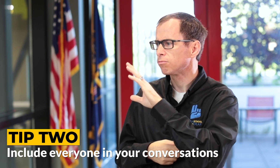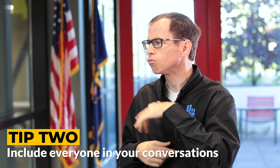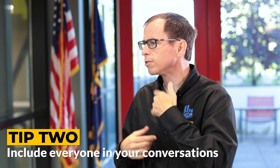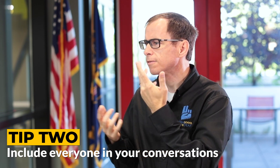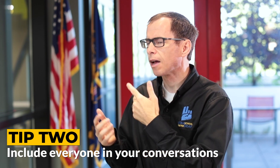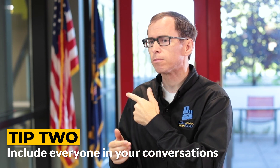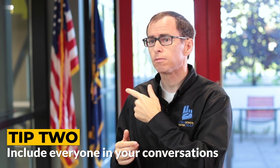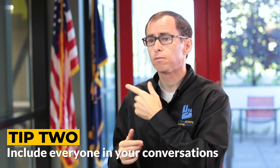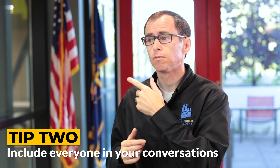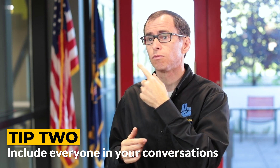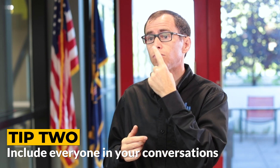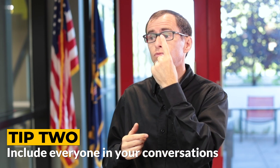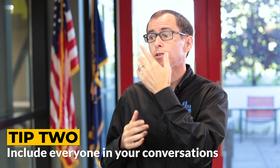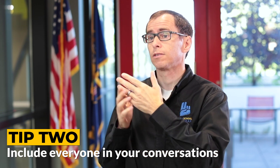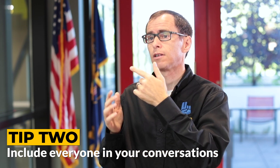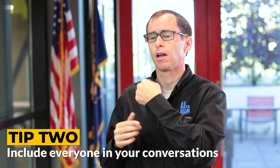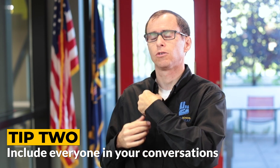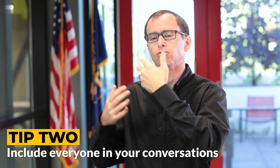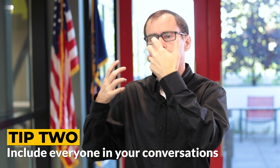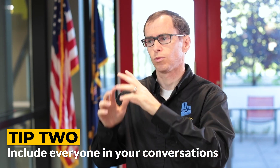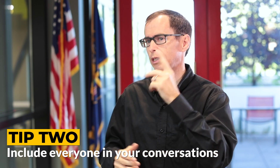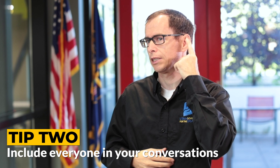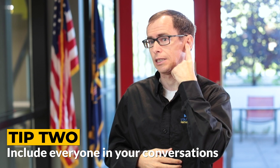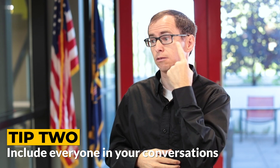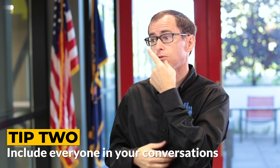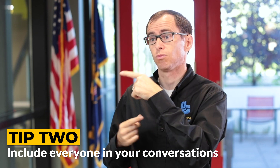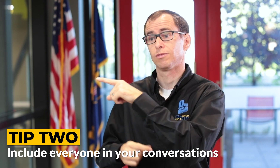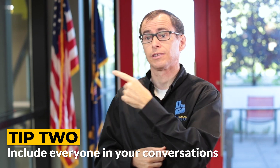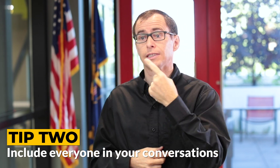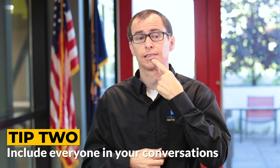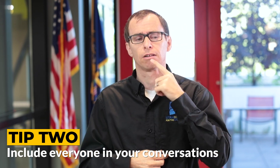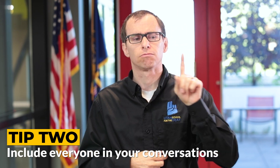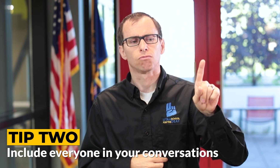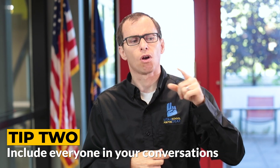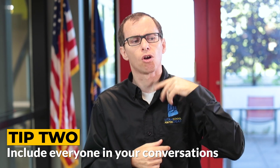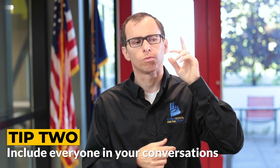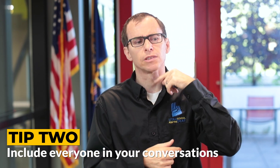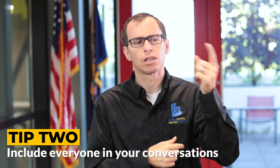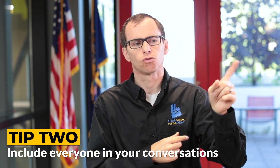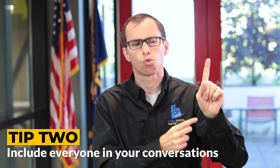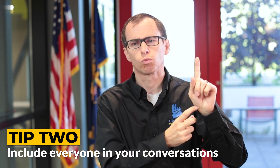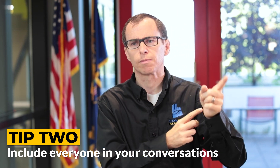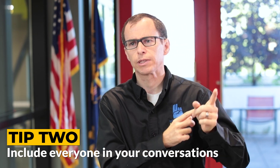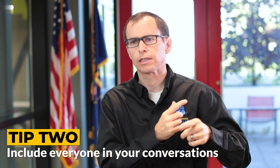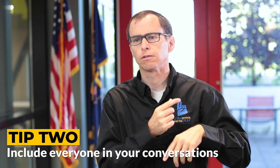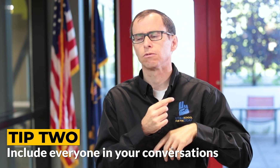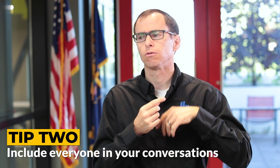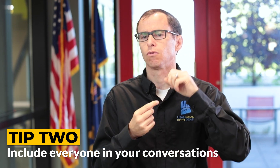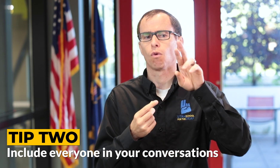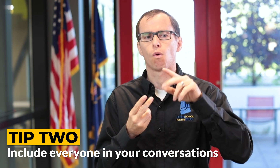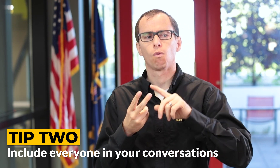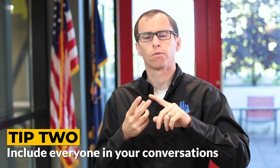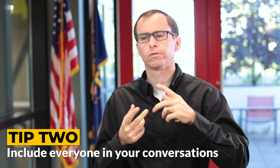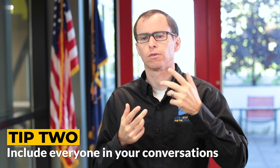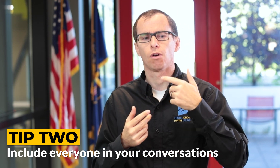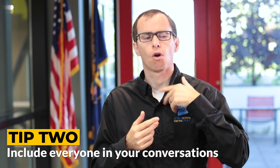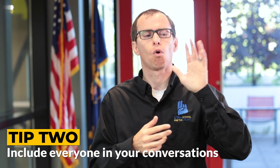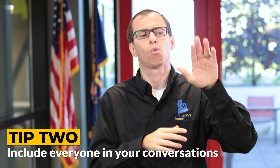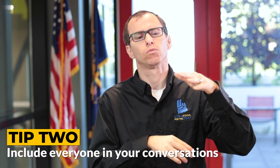So I step up and say, hey, what's going on? One thing that I never want to hear is, I'll just tell you in a minute, or,